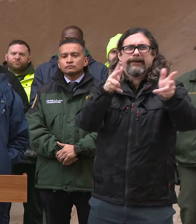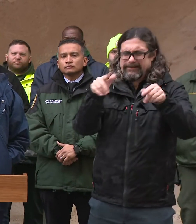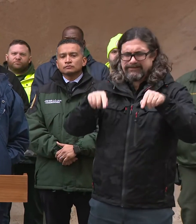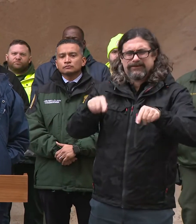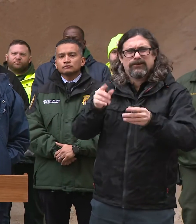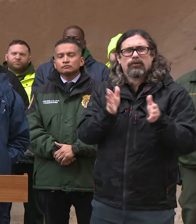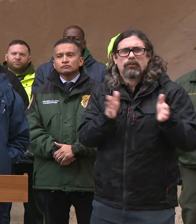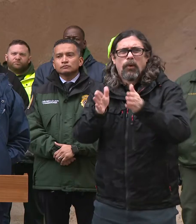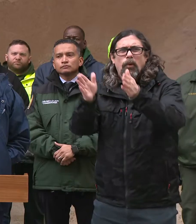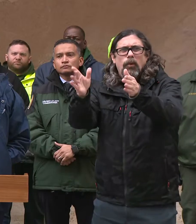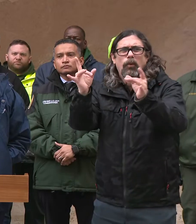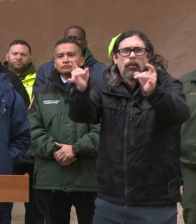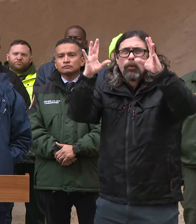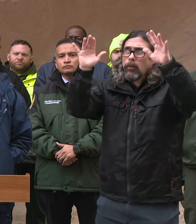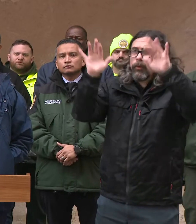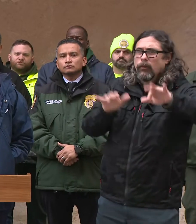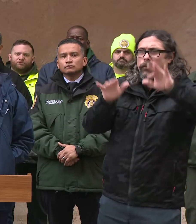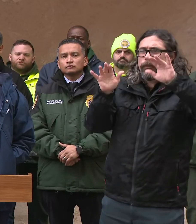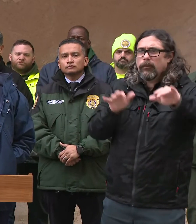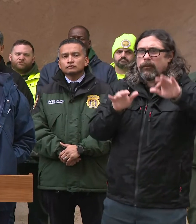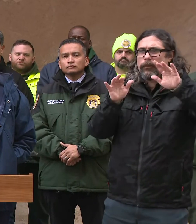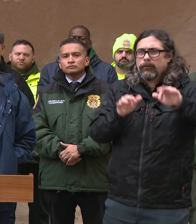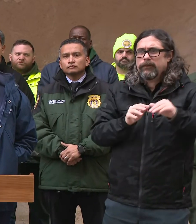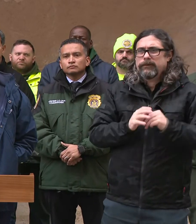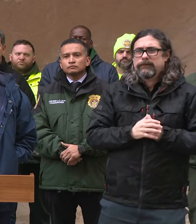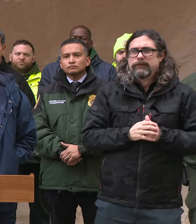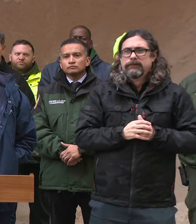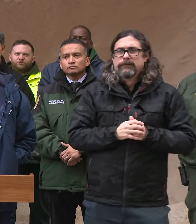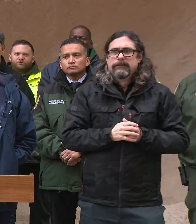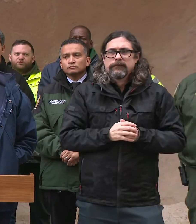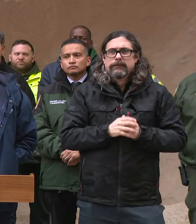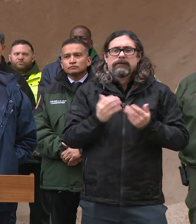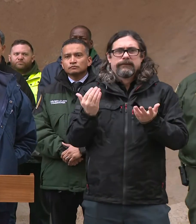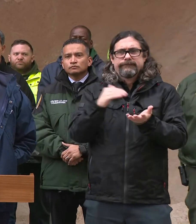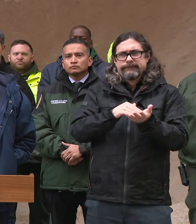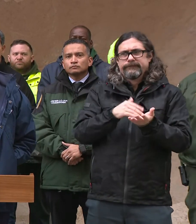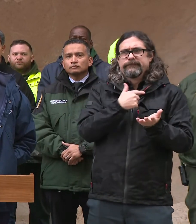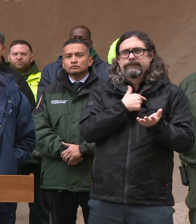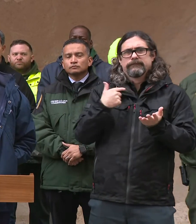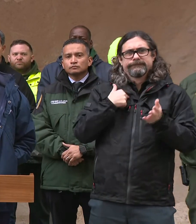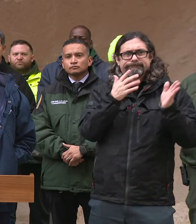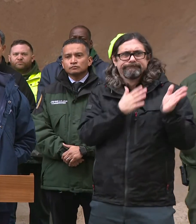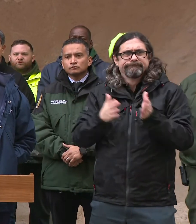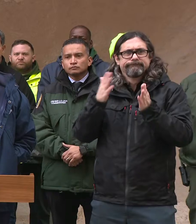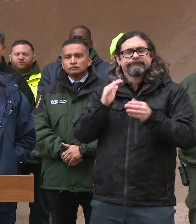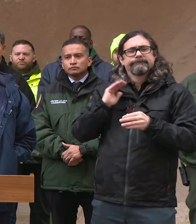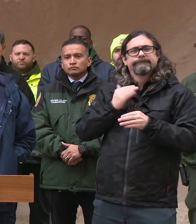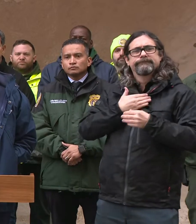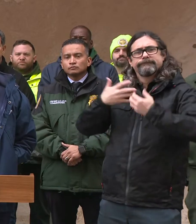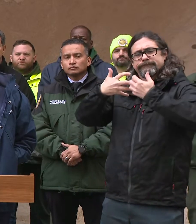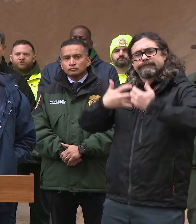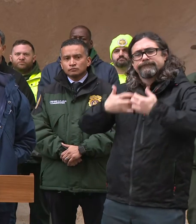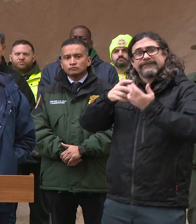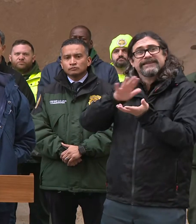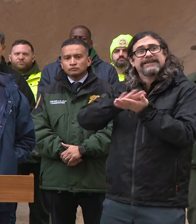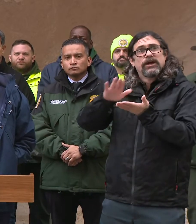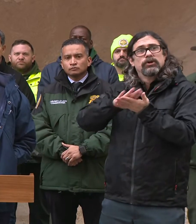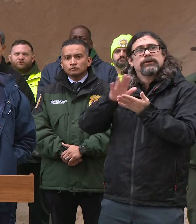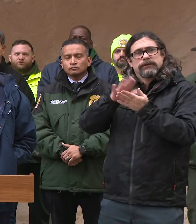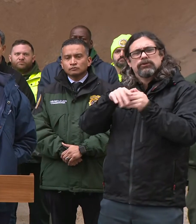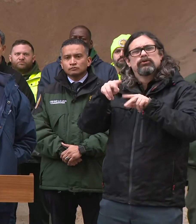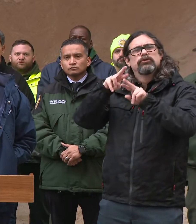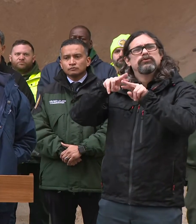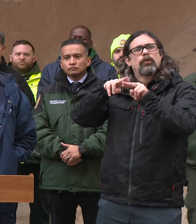underway. As you can see, our salt spreaders and the other heavy equipment that is used during